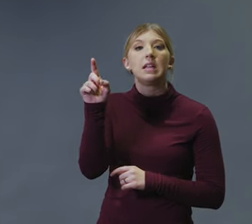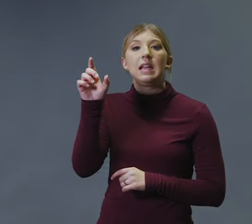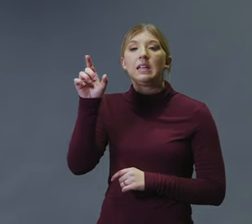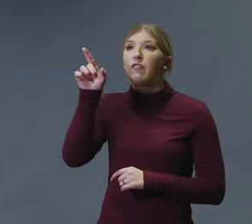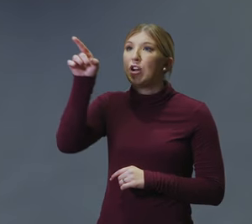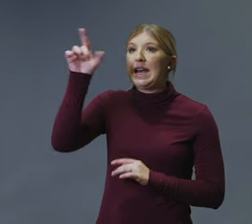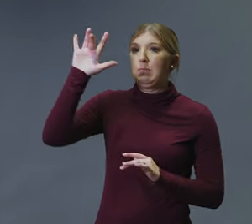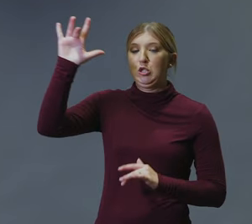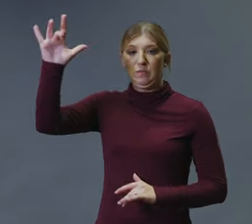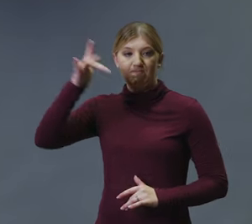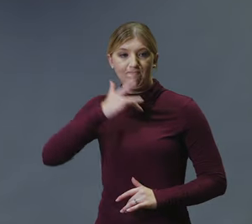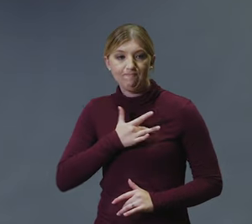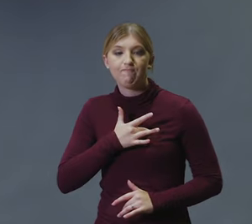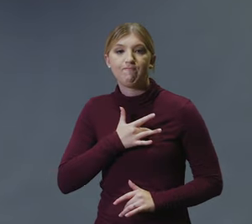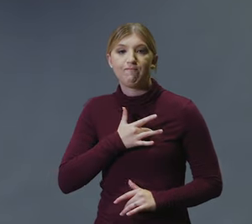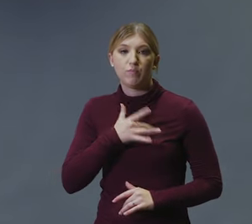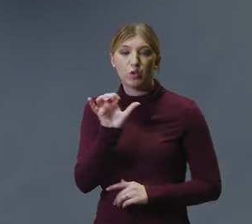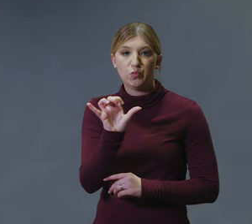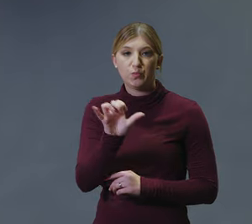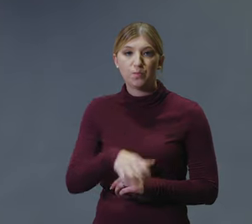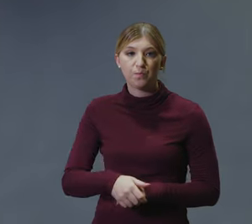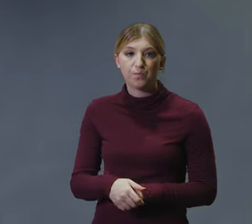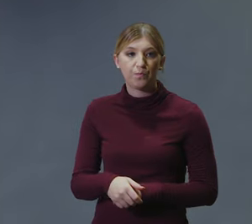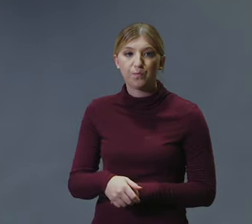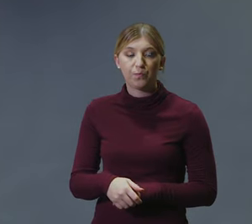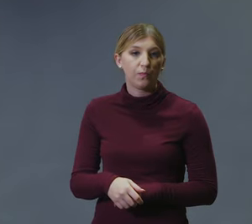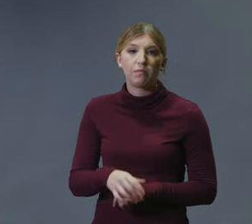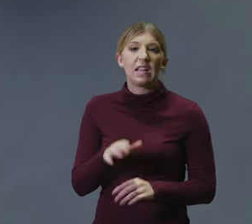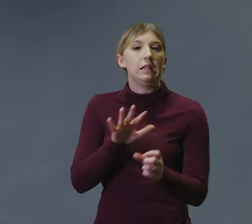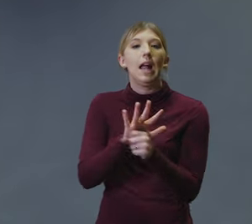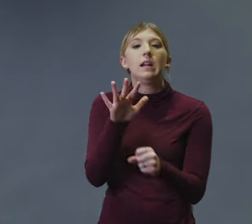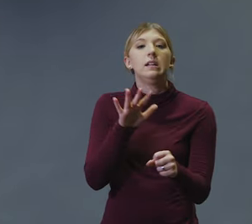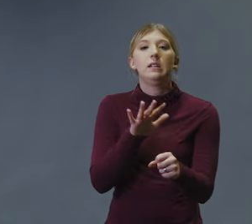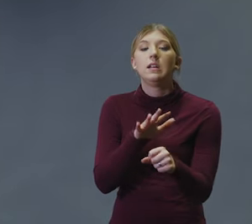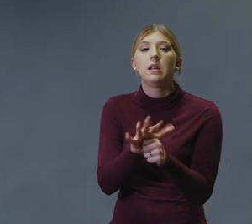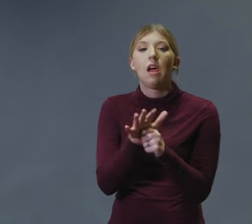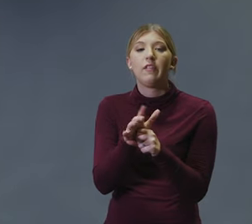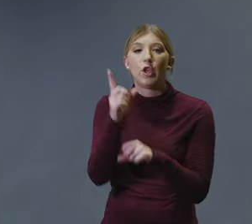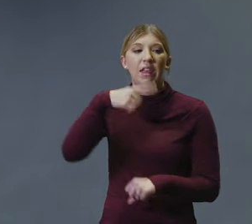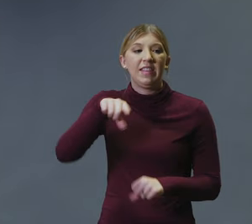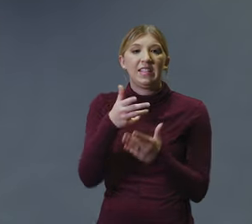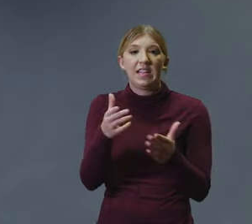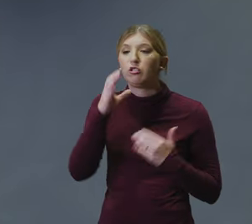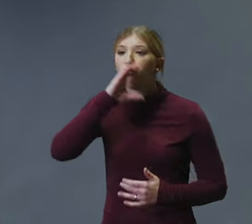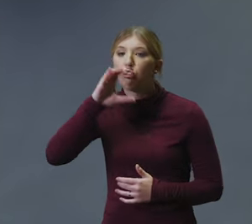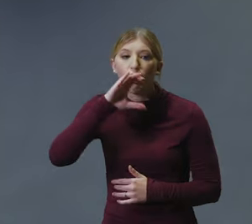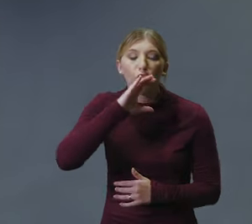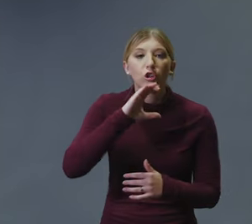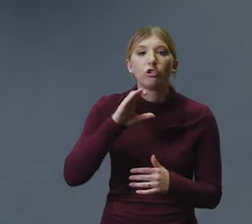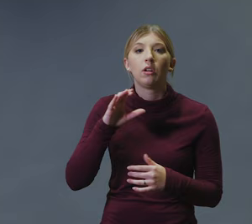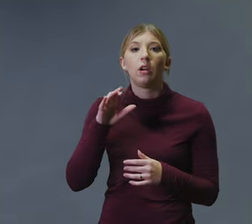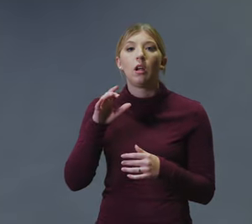your heart in this area. It's not enough to just have these things searched out, but to